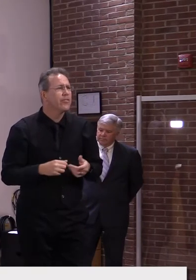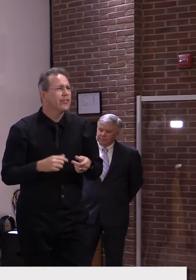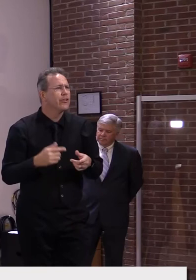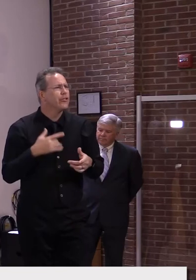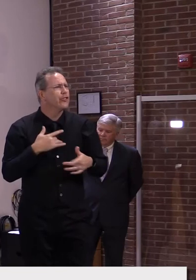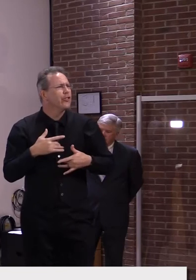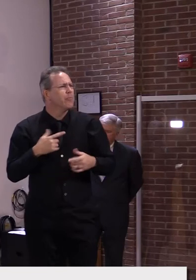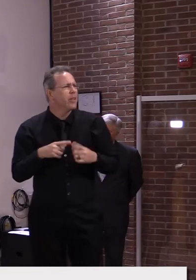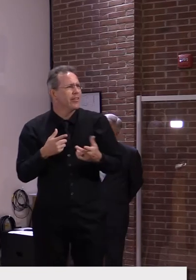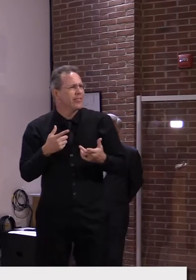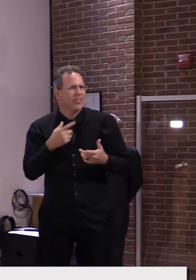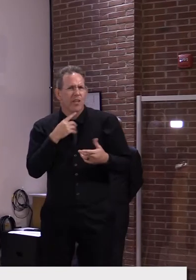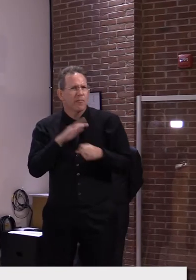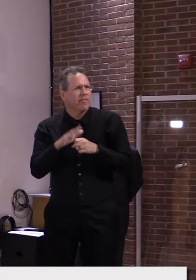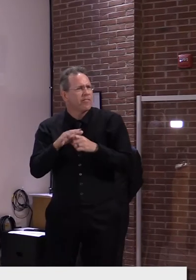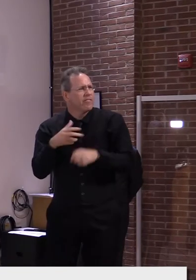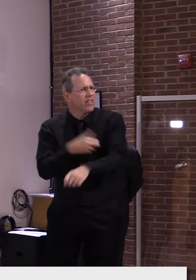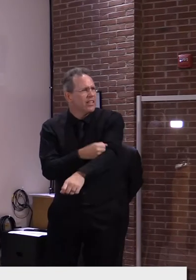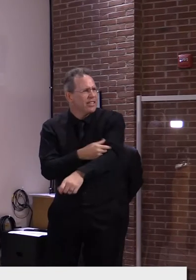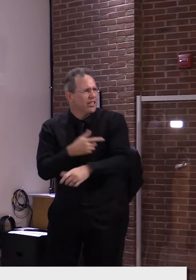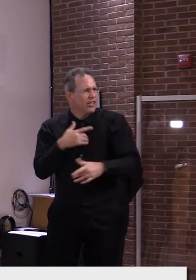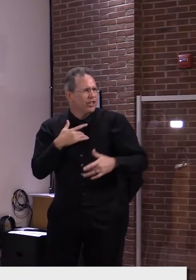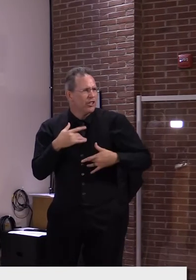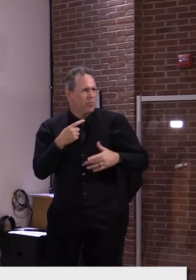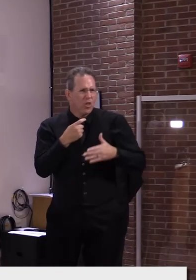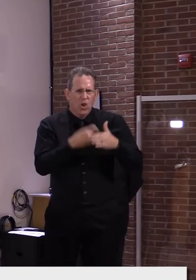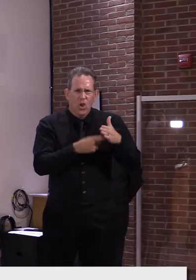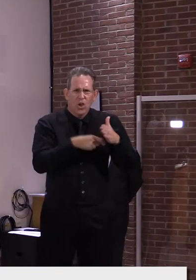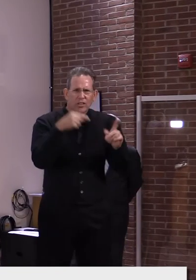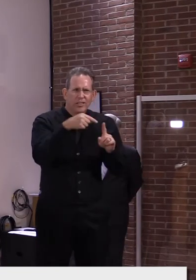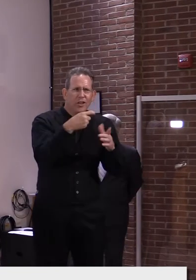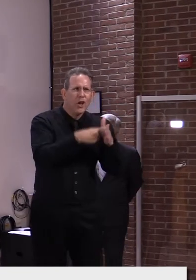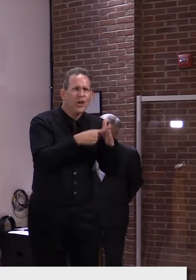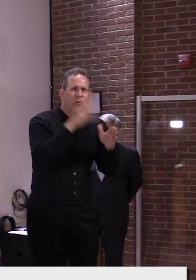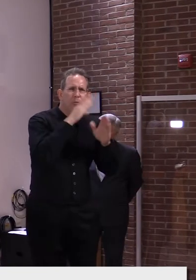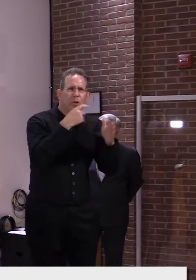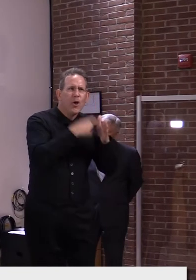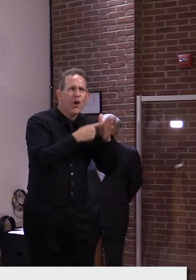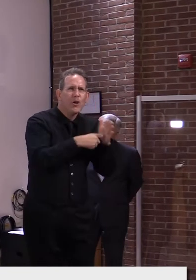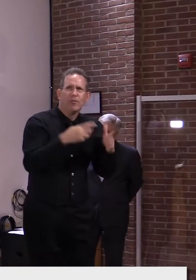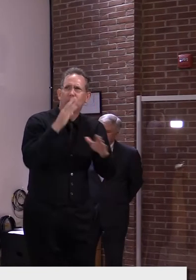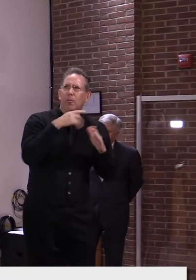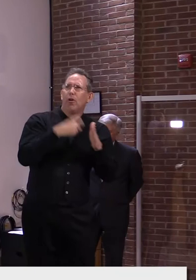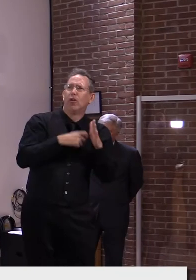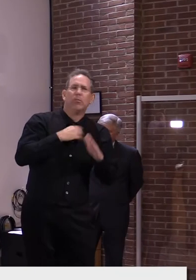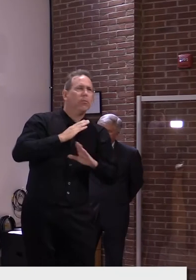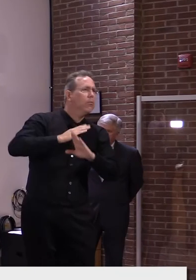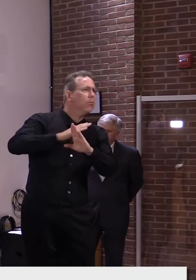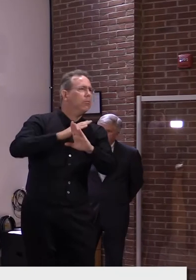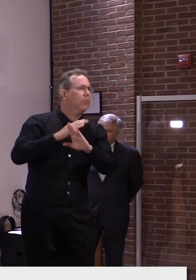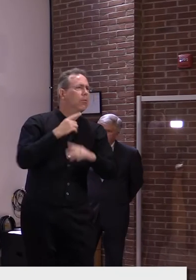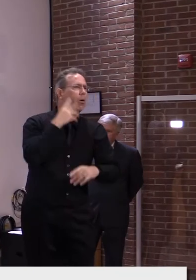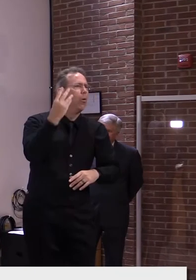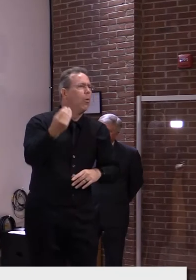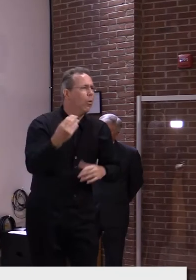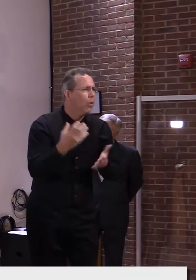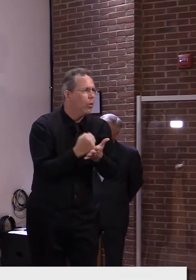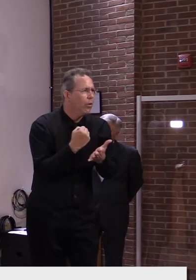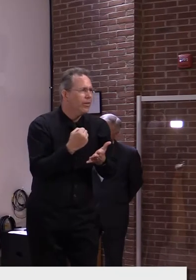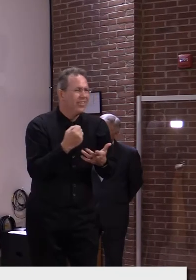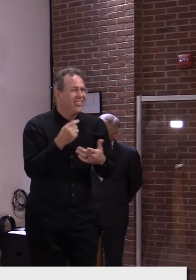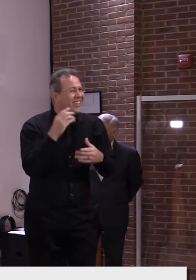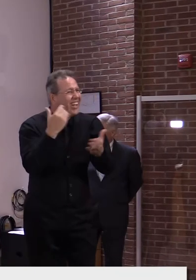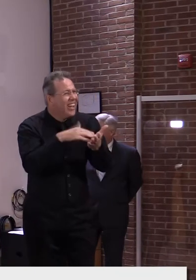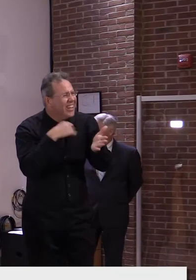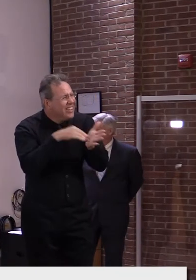it's free. Is there anything that the state is doing to kind of target that that concern and ensure people that